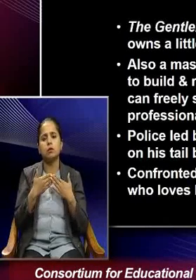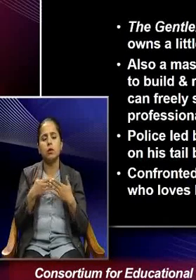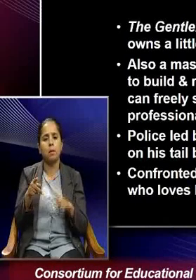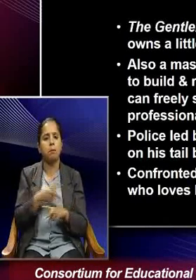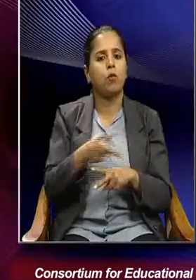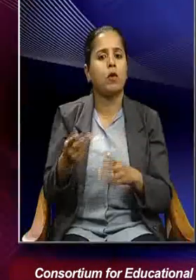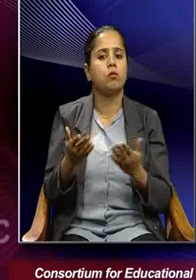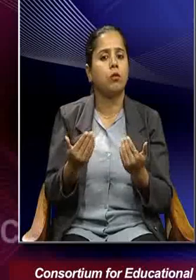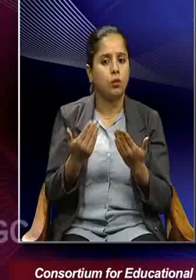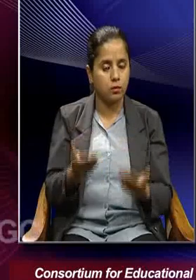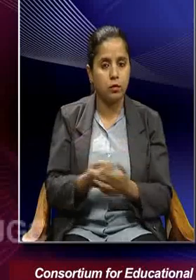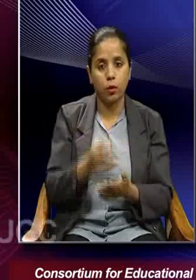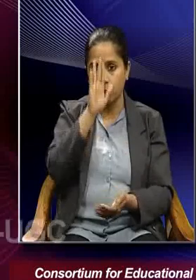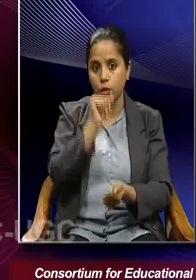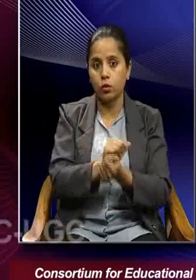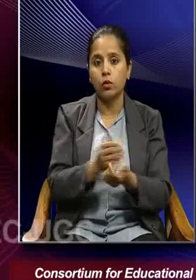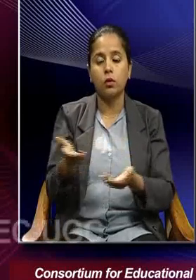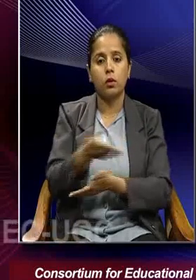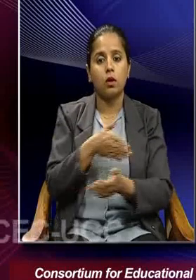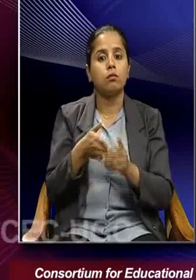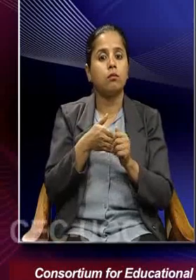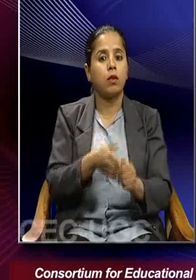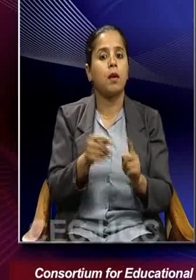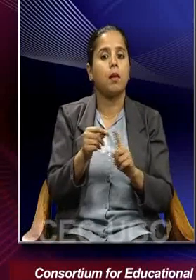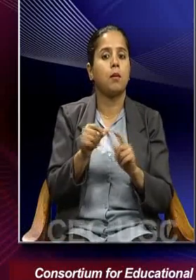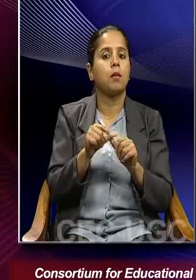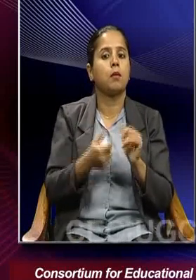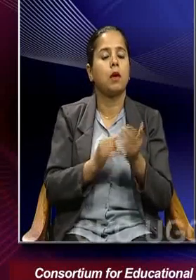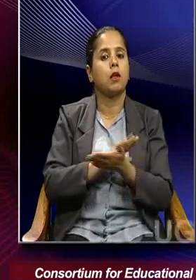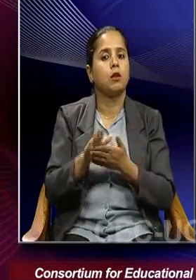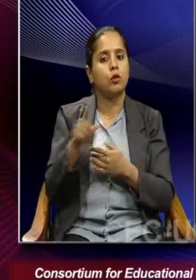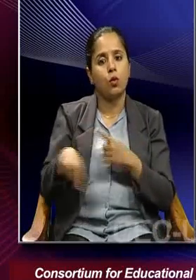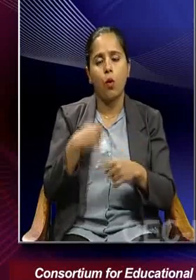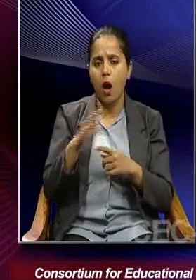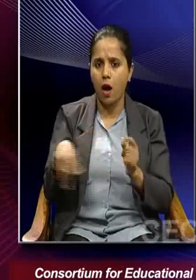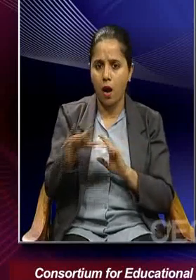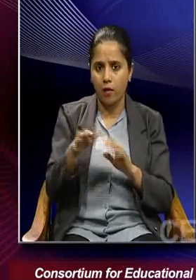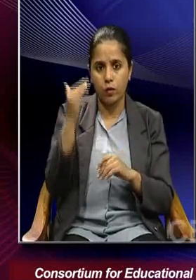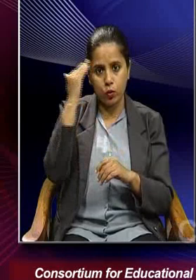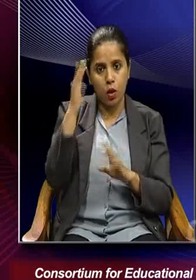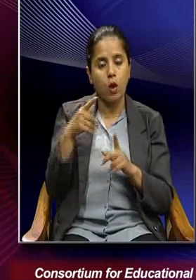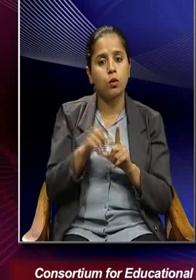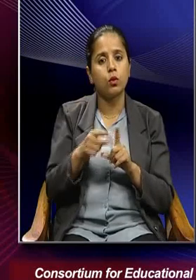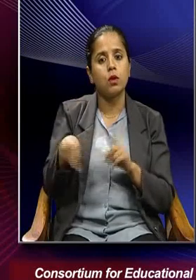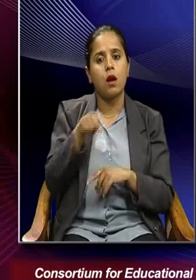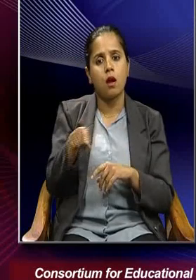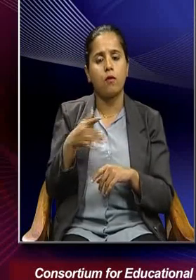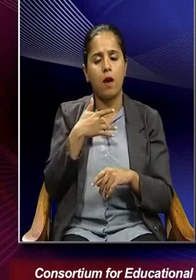professionals. So the police is led by Paresh Rawal in the film, and they are always on his tail, but he is always